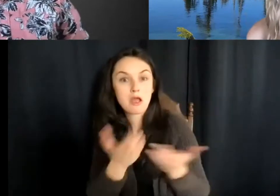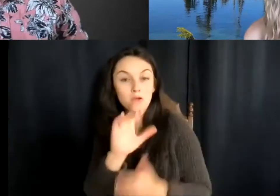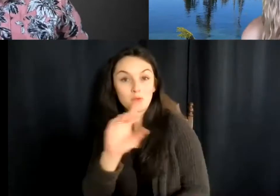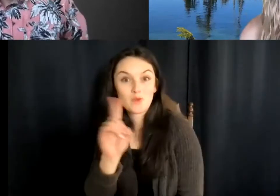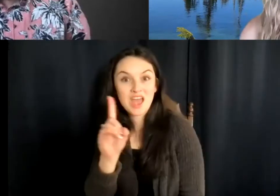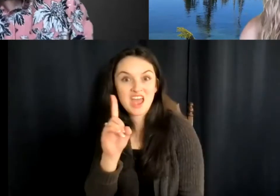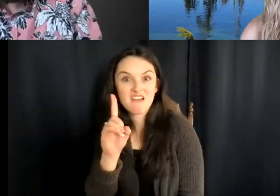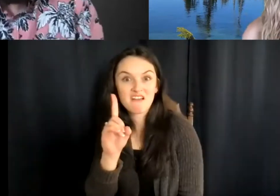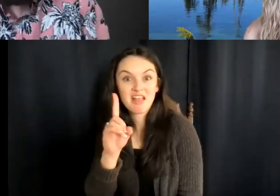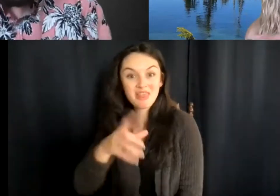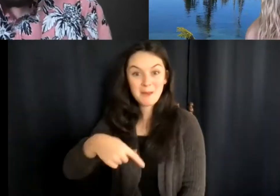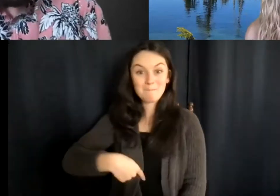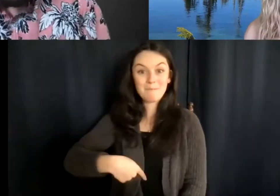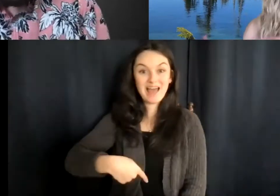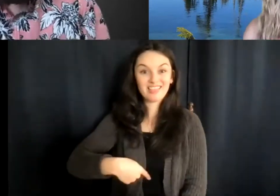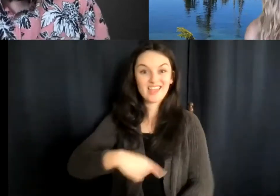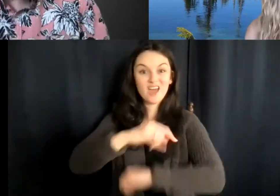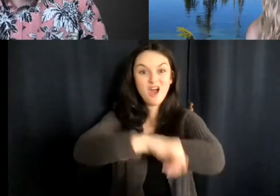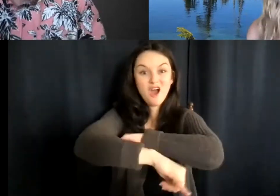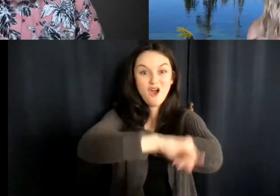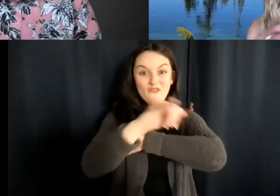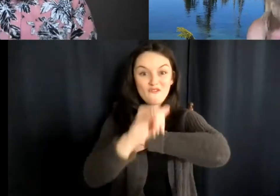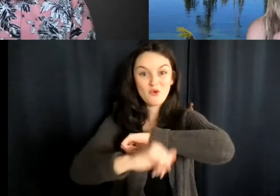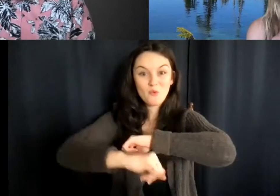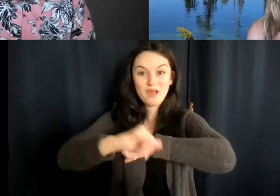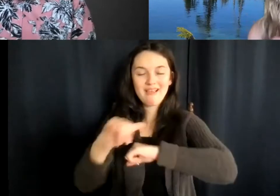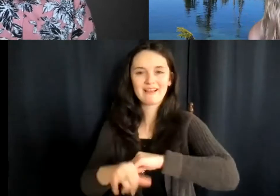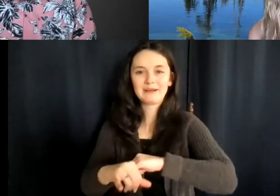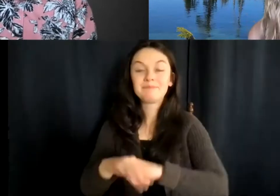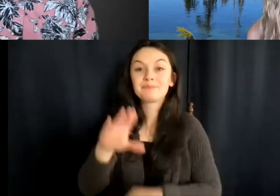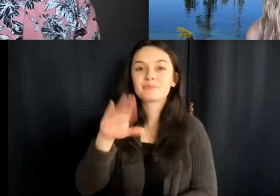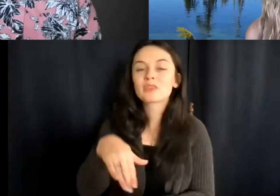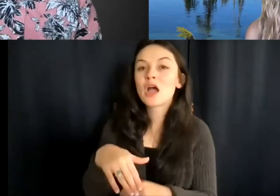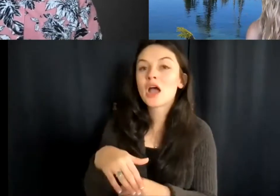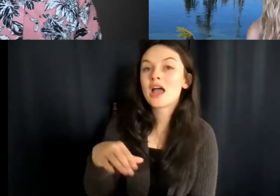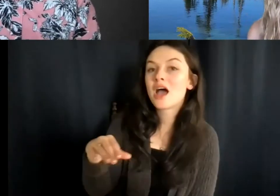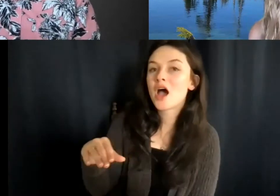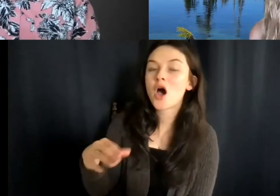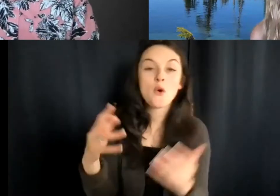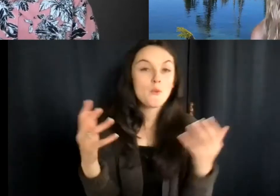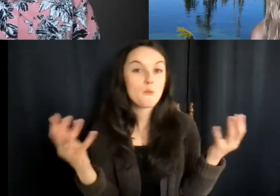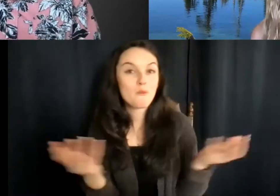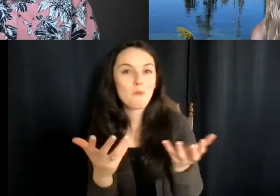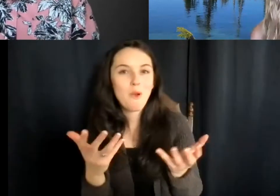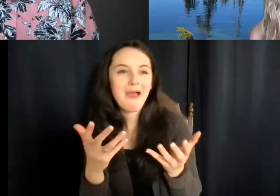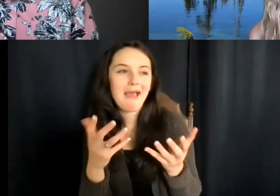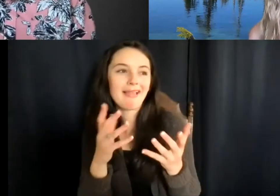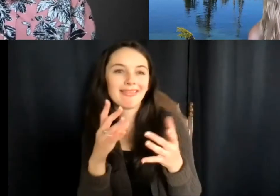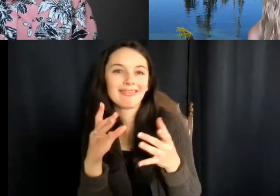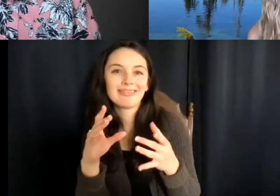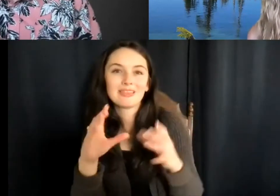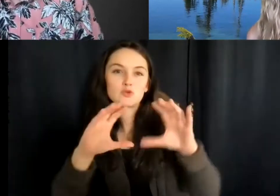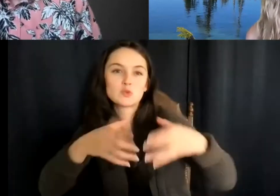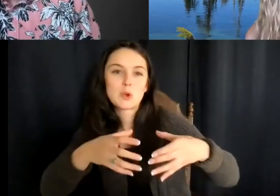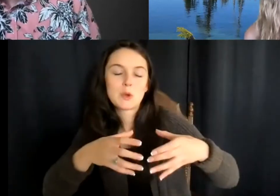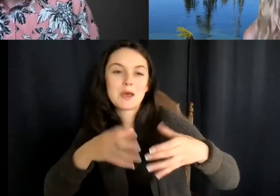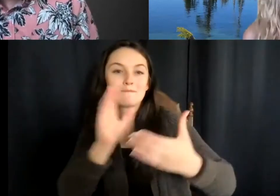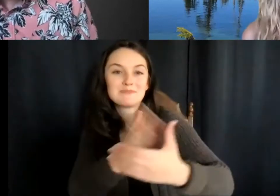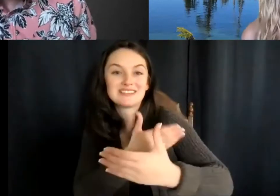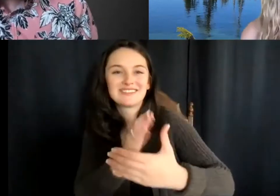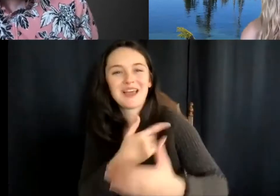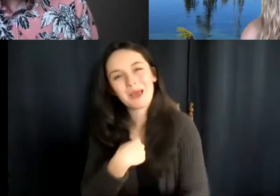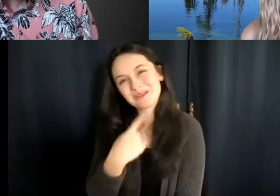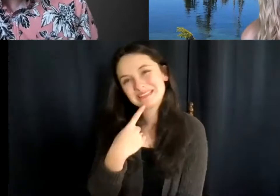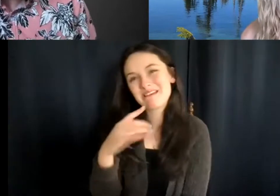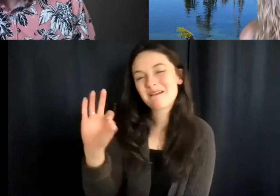awesome. What kind of genre of music is that? Oh, I would call it like folk or indie